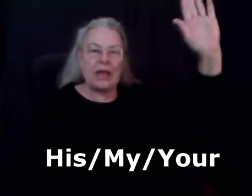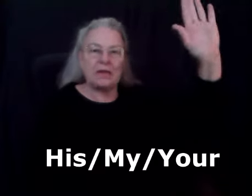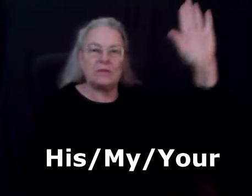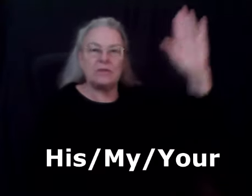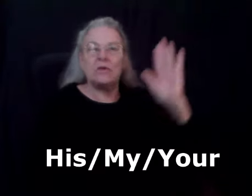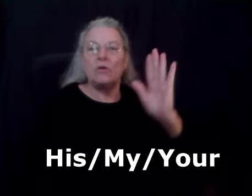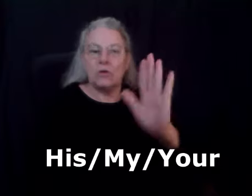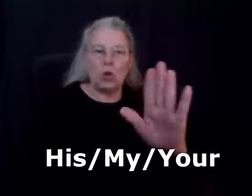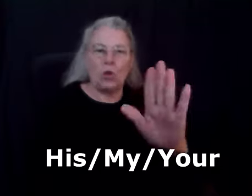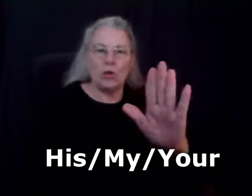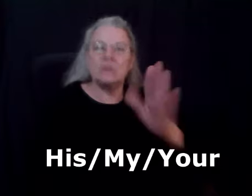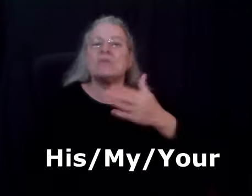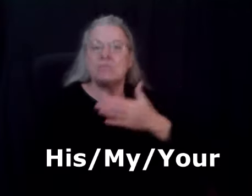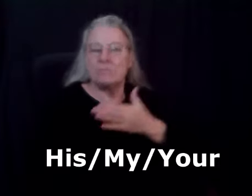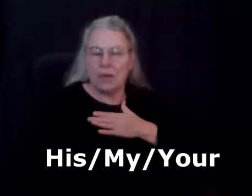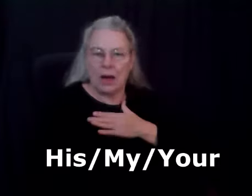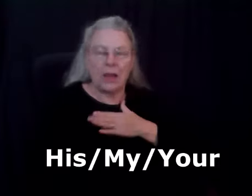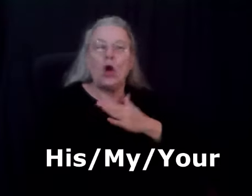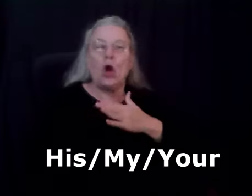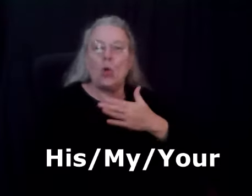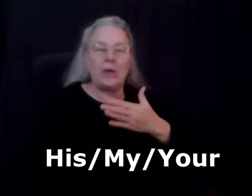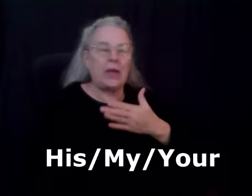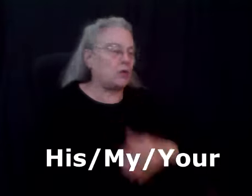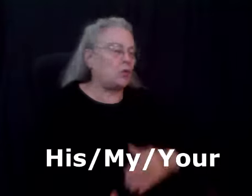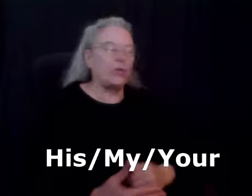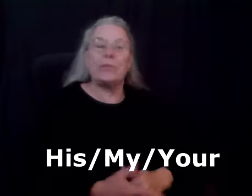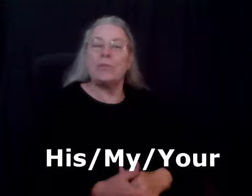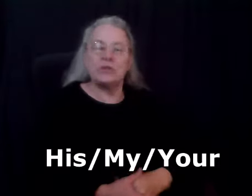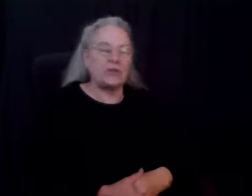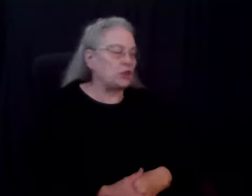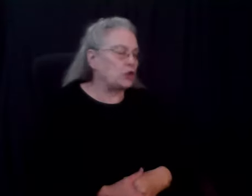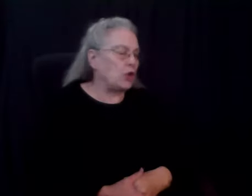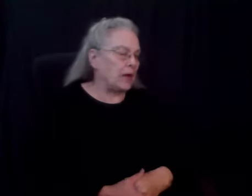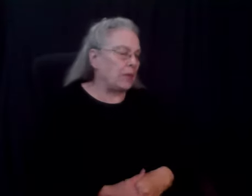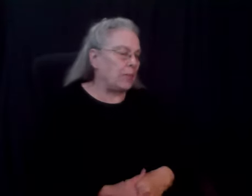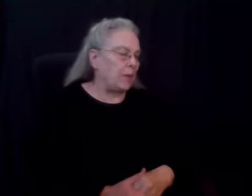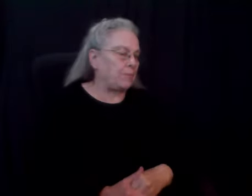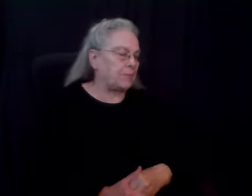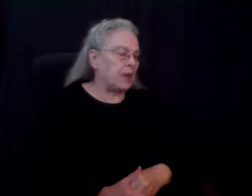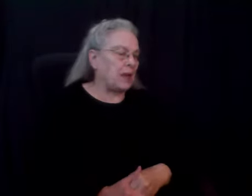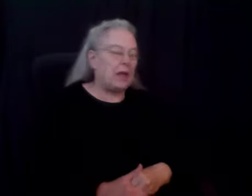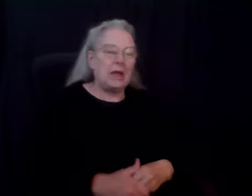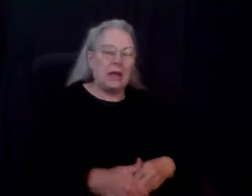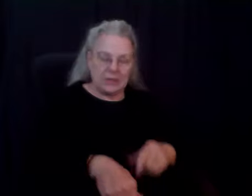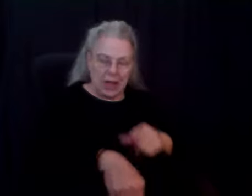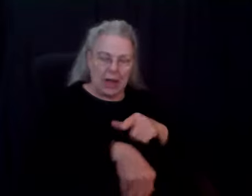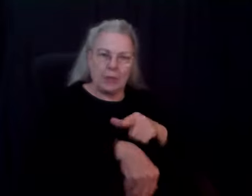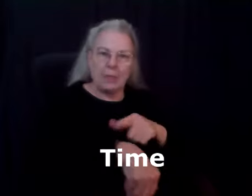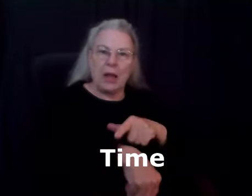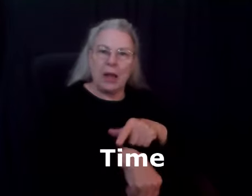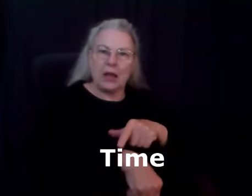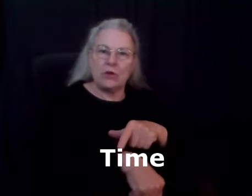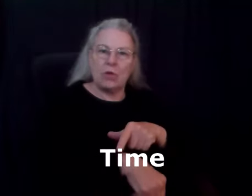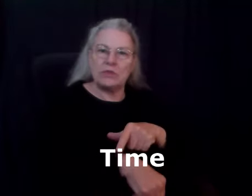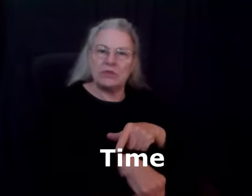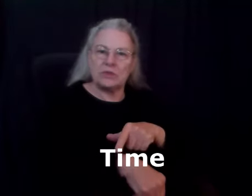his, yours, my, open hand toward the person that you're talking about. Time, and you always just